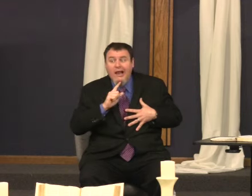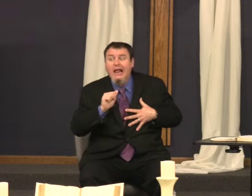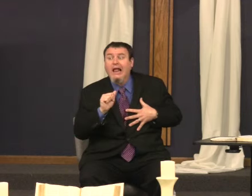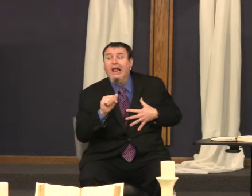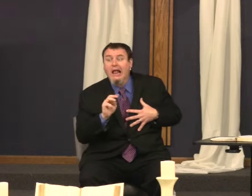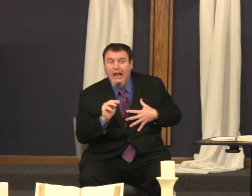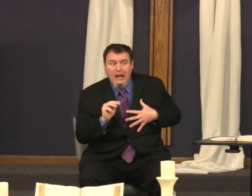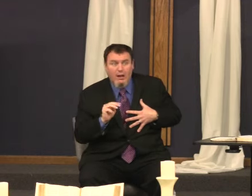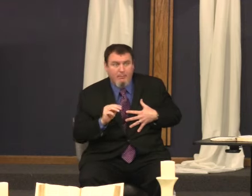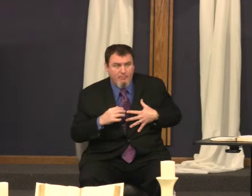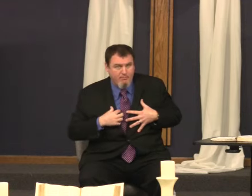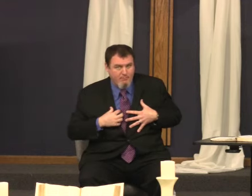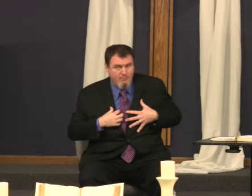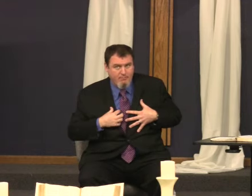I am